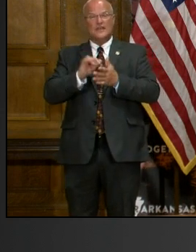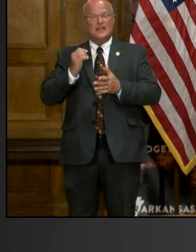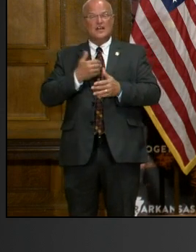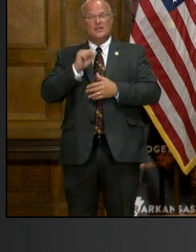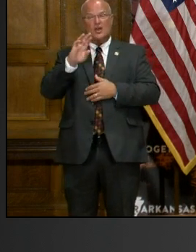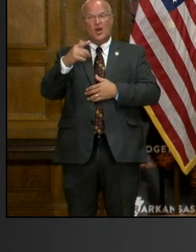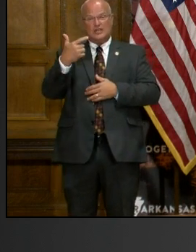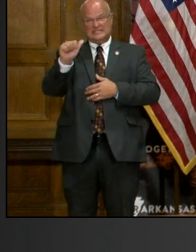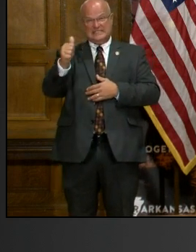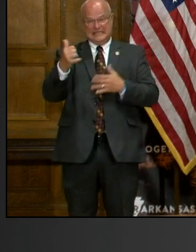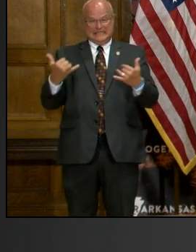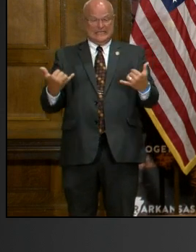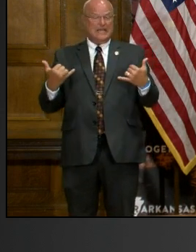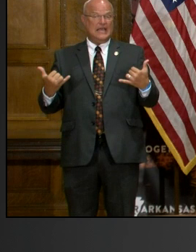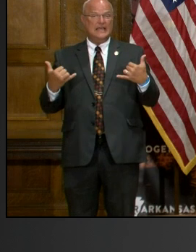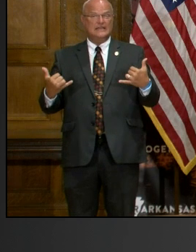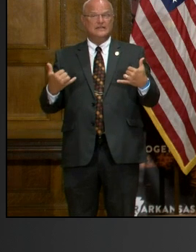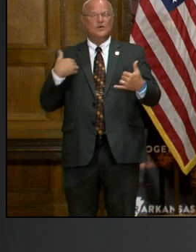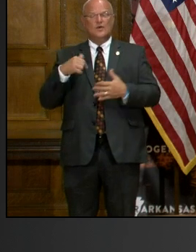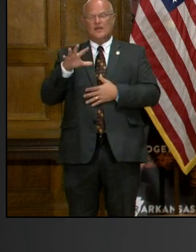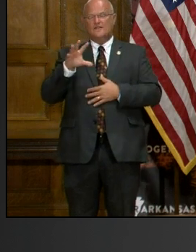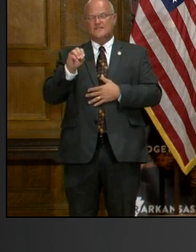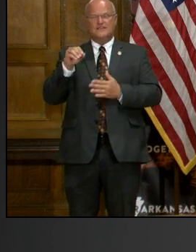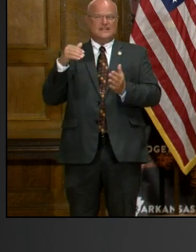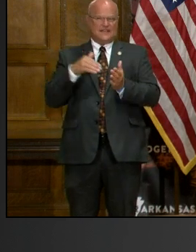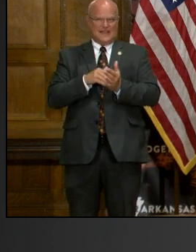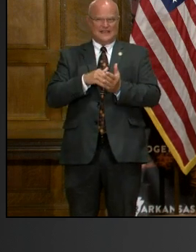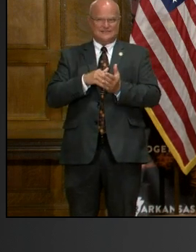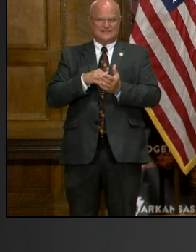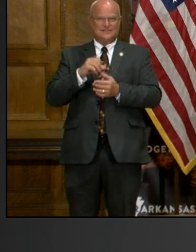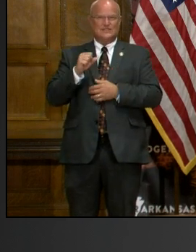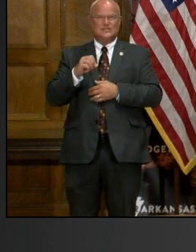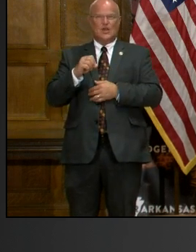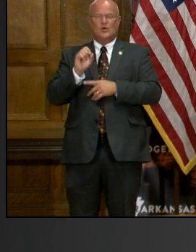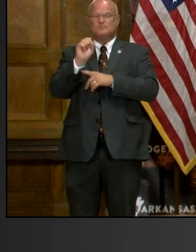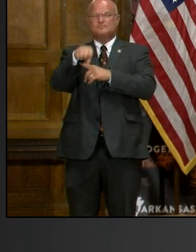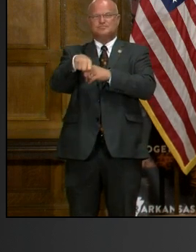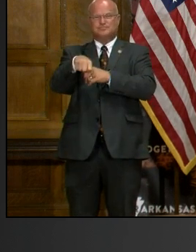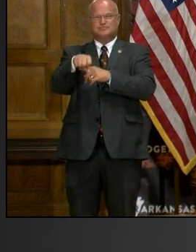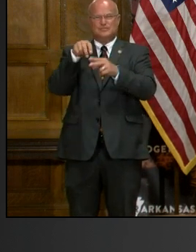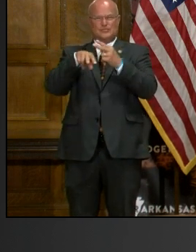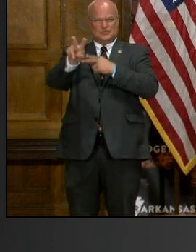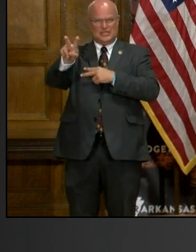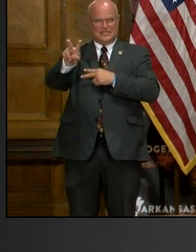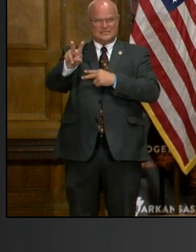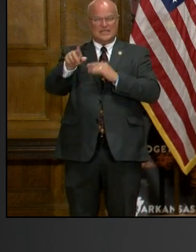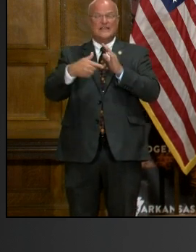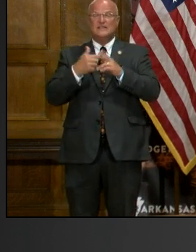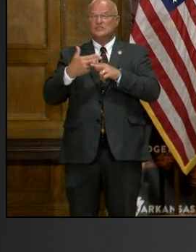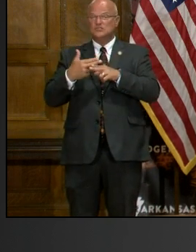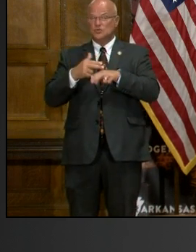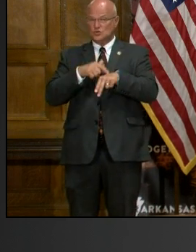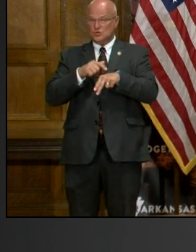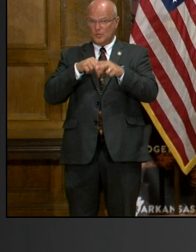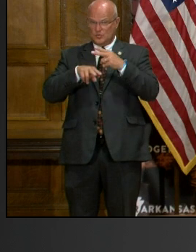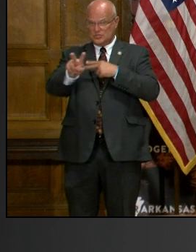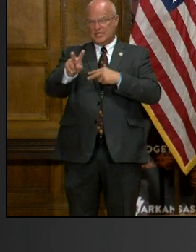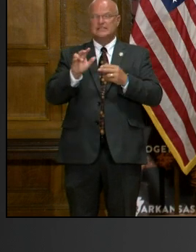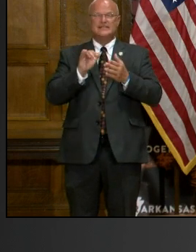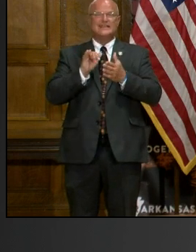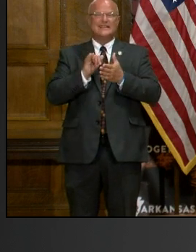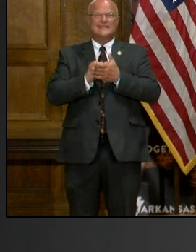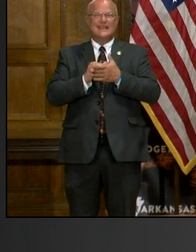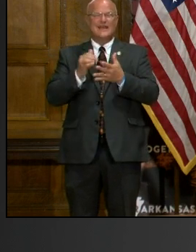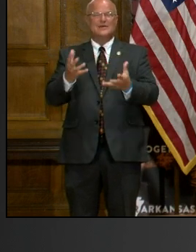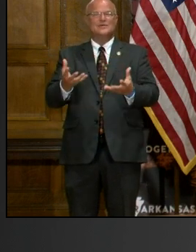on August 10th, which is today, we're at 50,000, so we beat that projection, and these are short-term projections that